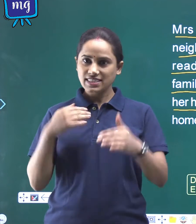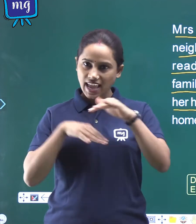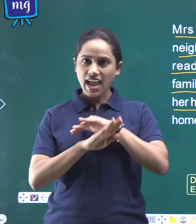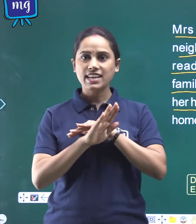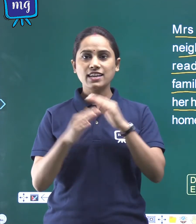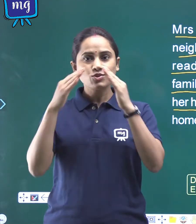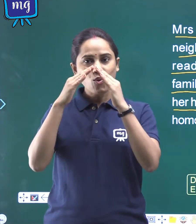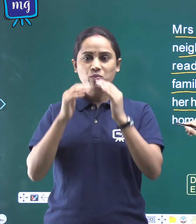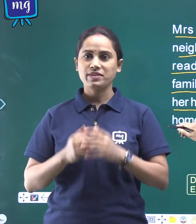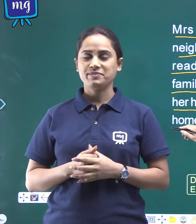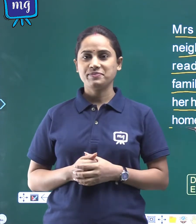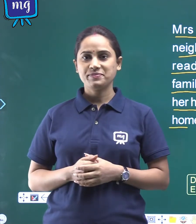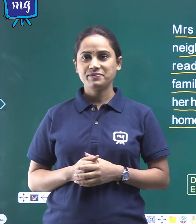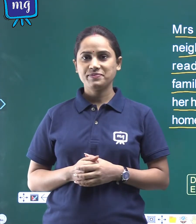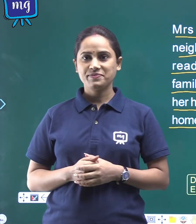enters home.